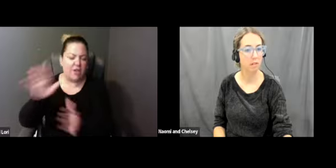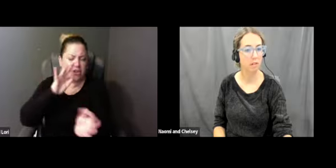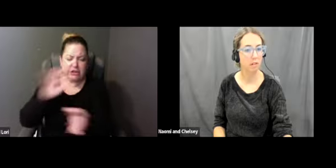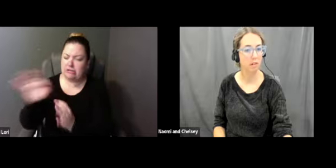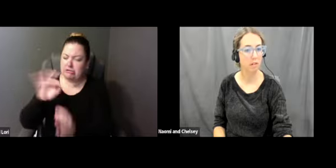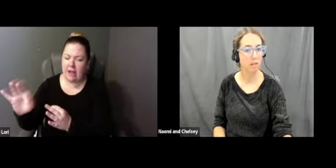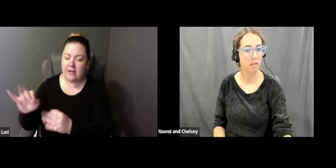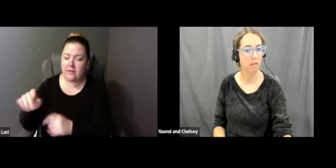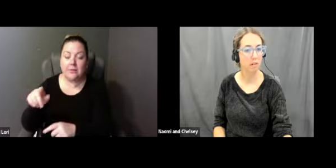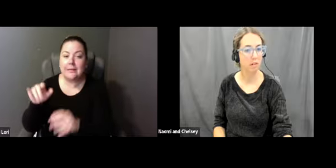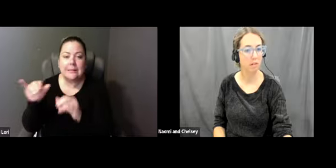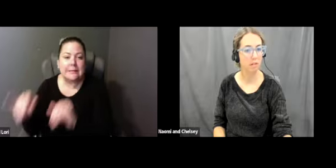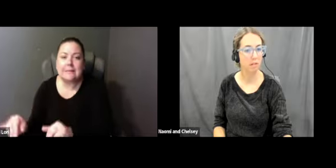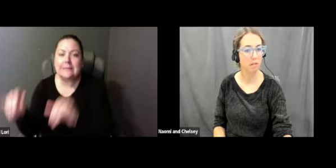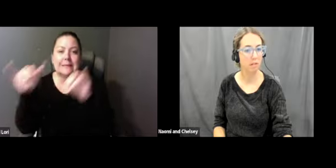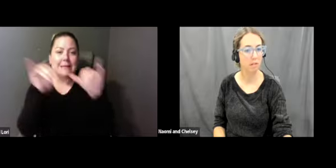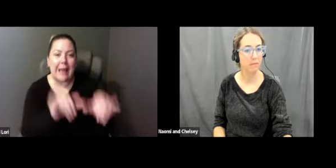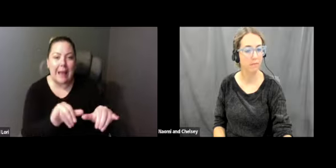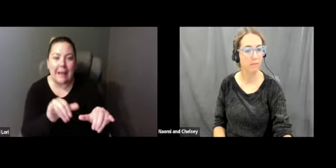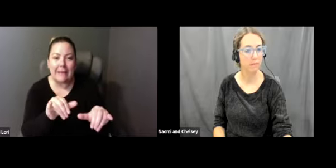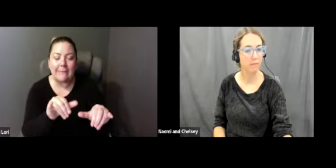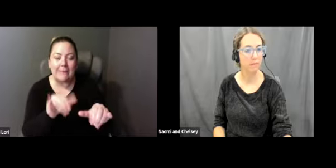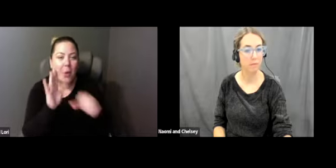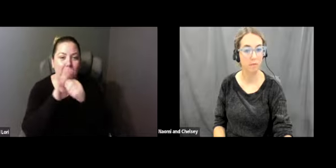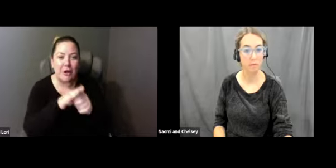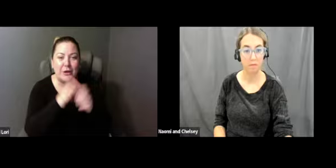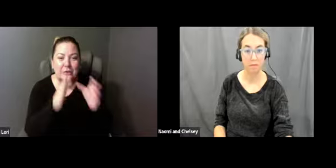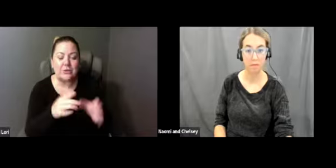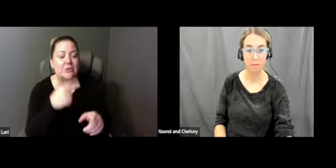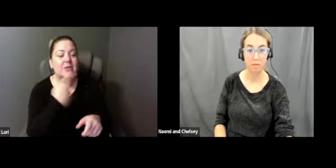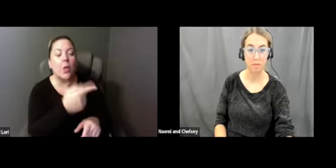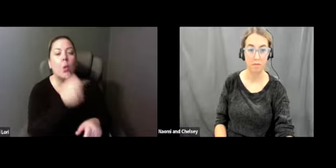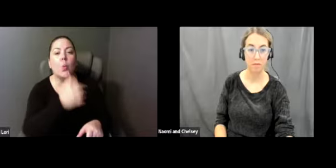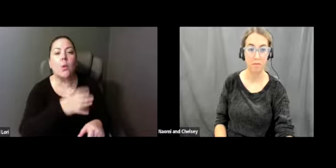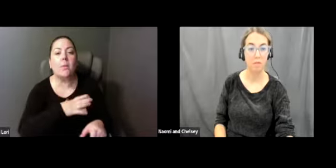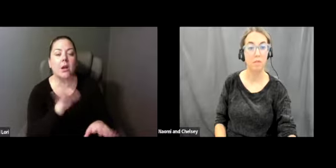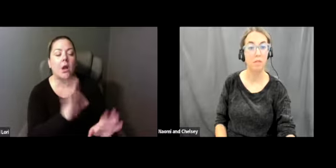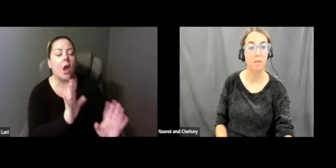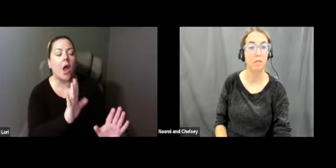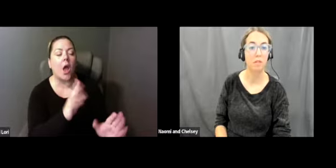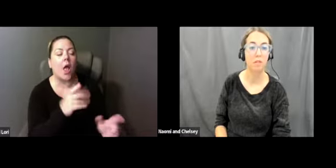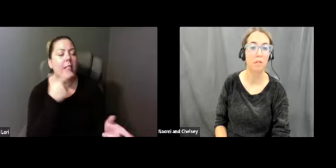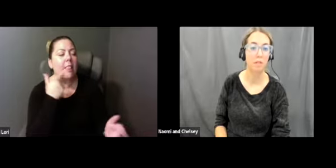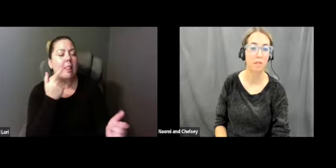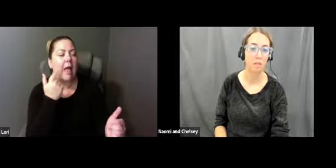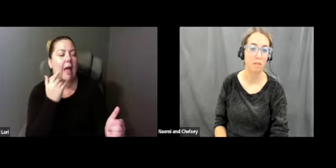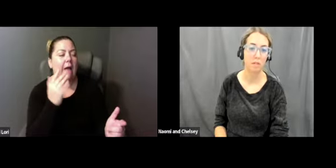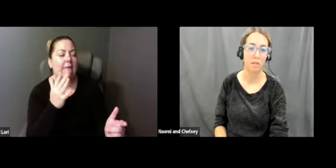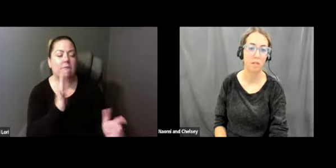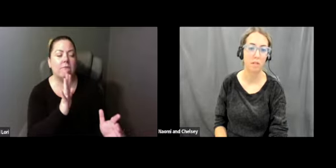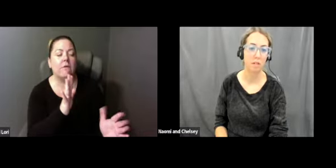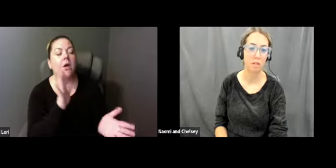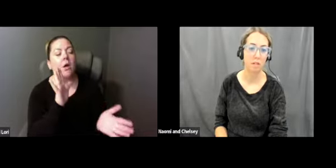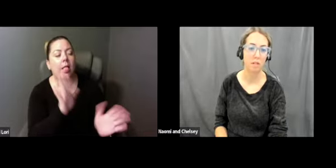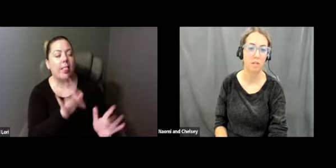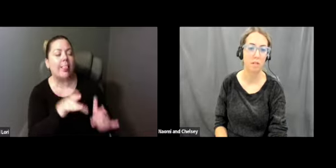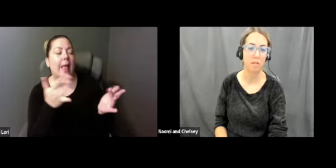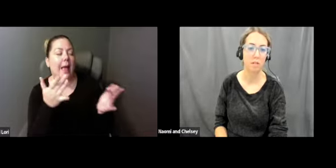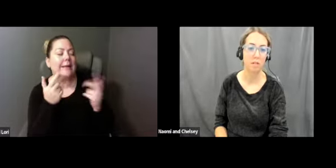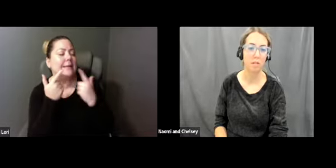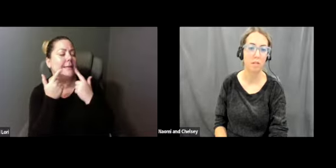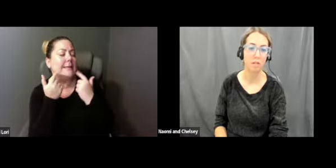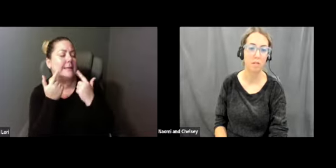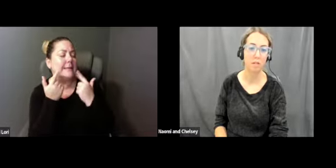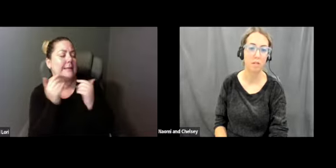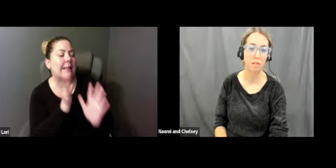the same people who tell women they need to laugh quieter, right? A little bit more cutesy. It's the same system. The mainstream system controls how we